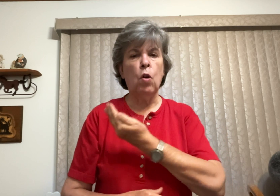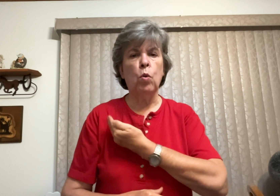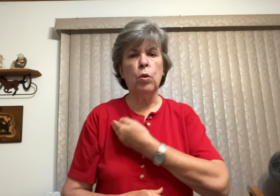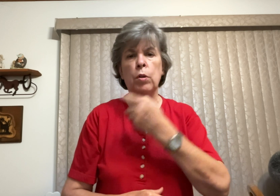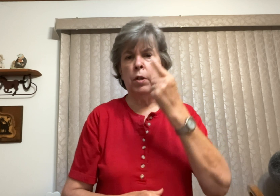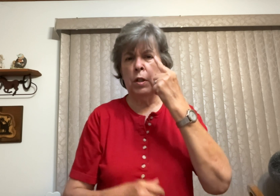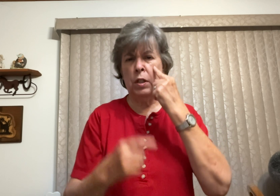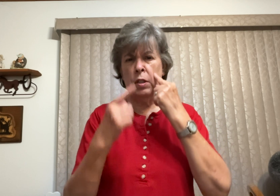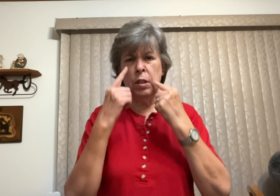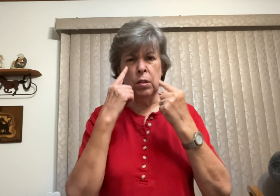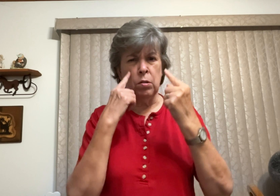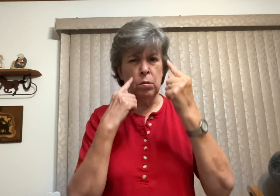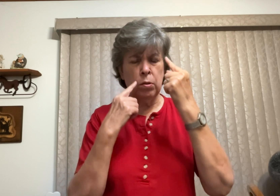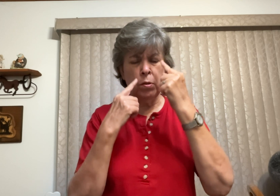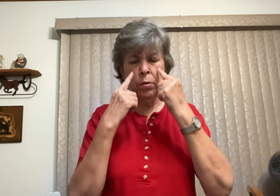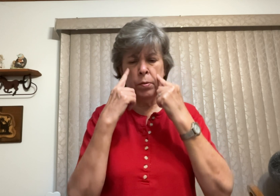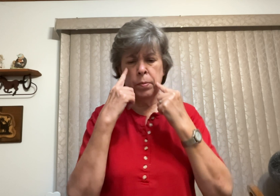our tears.